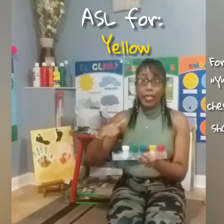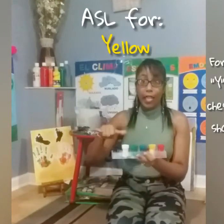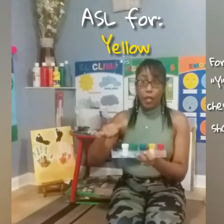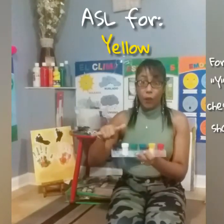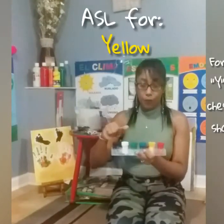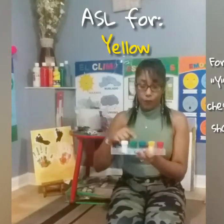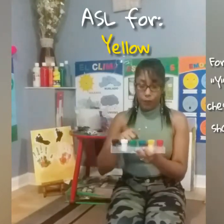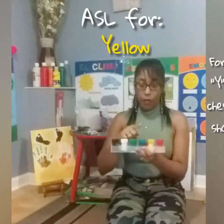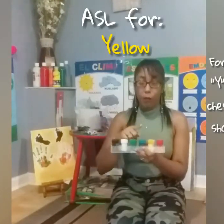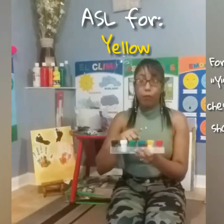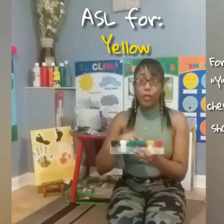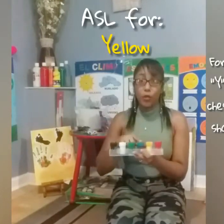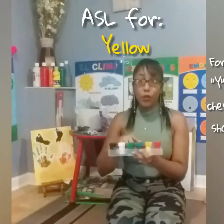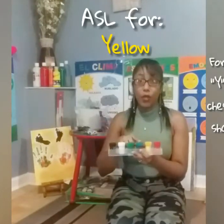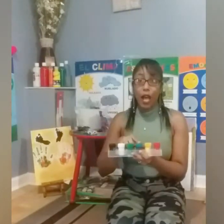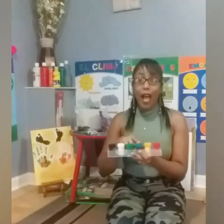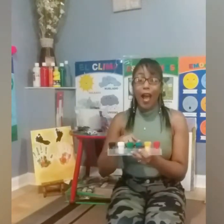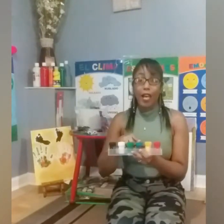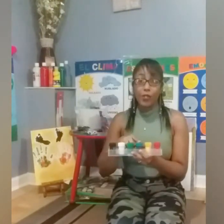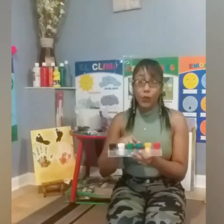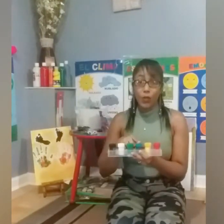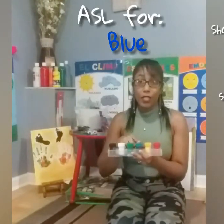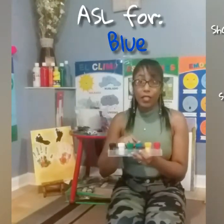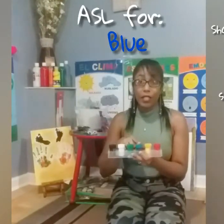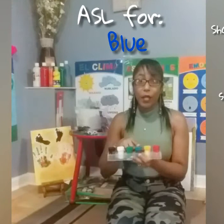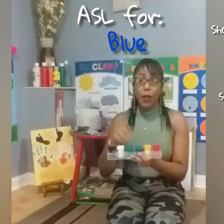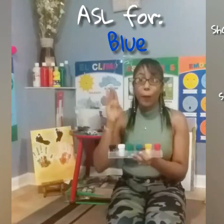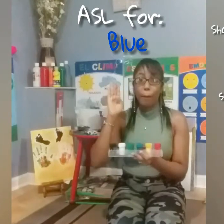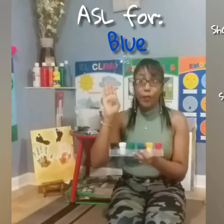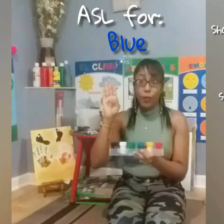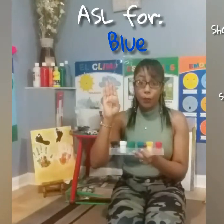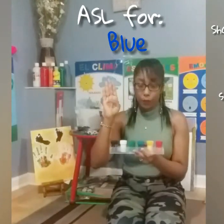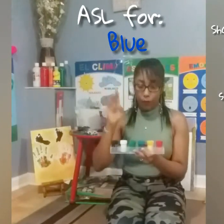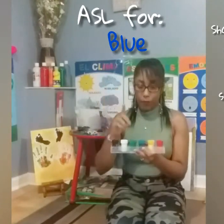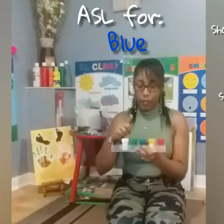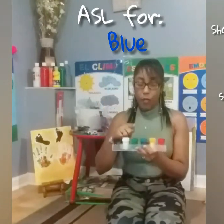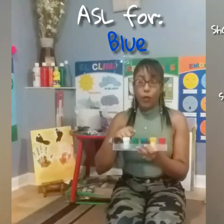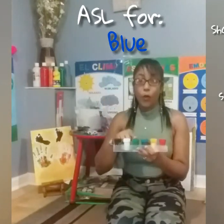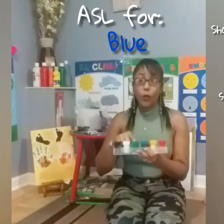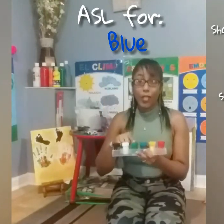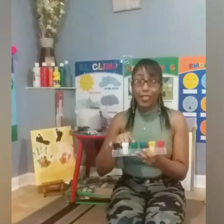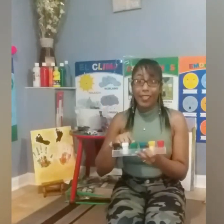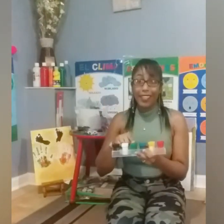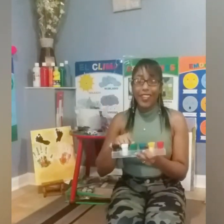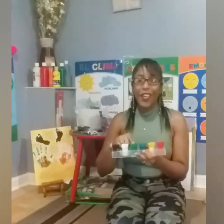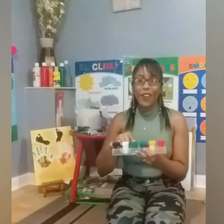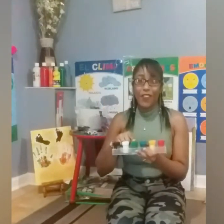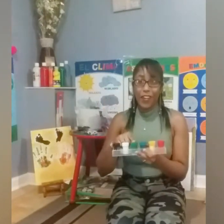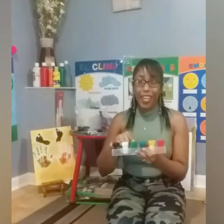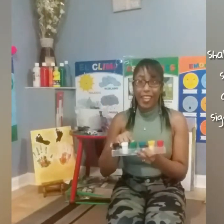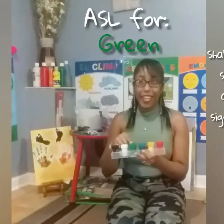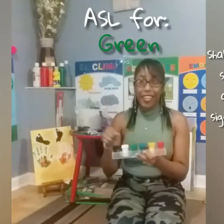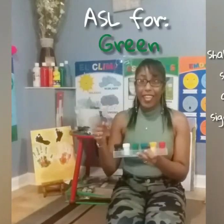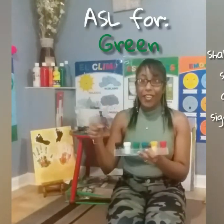yellow. Blue, azul, blue. Green, verde,